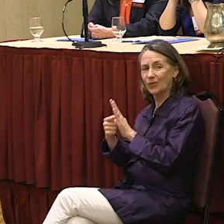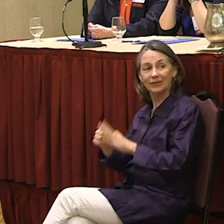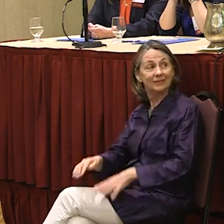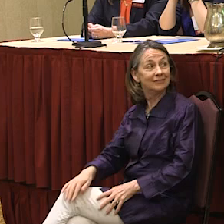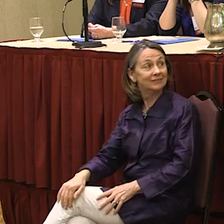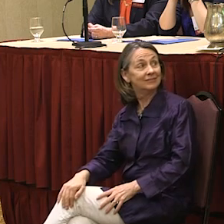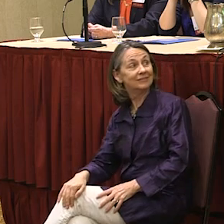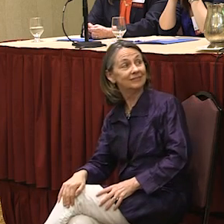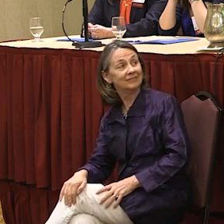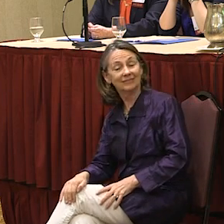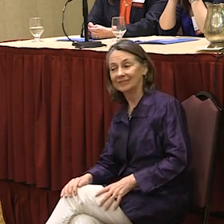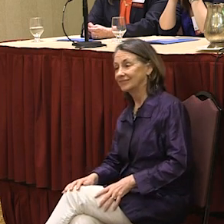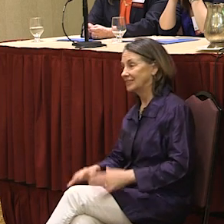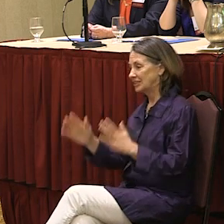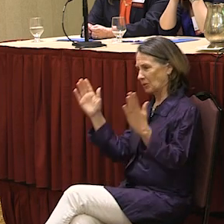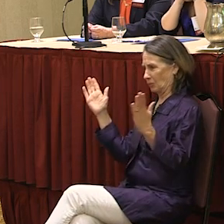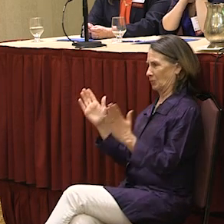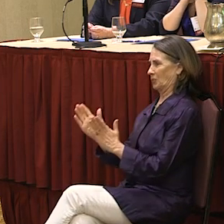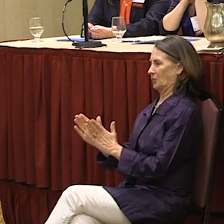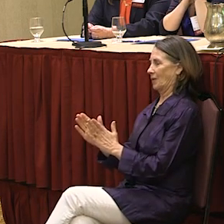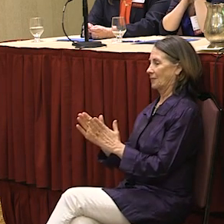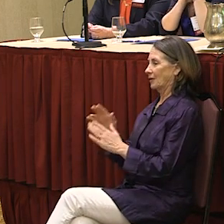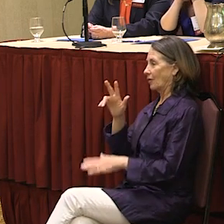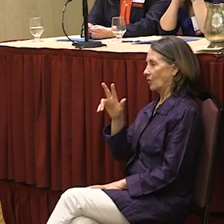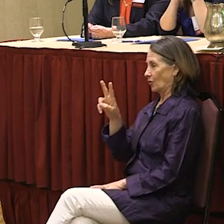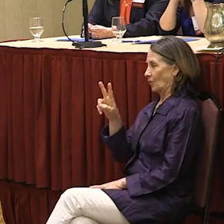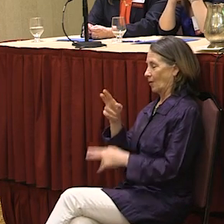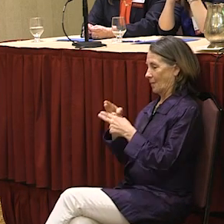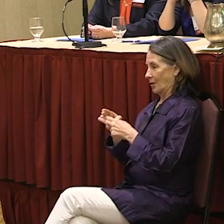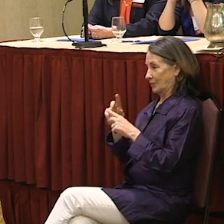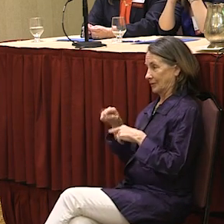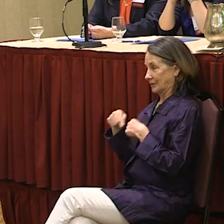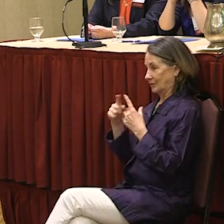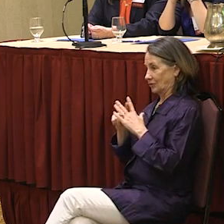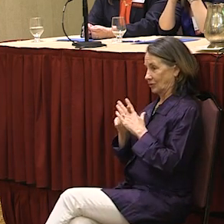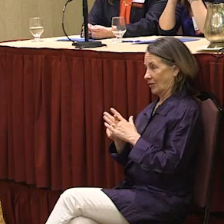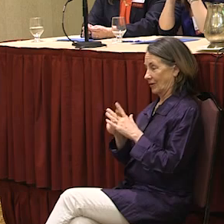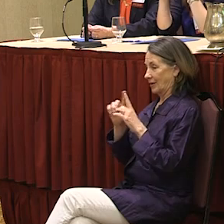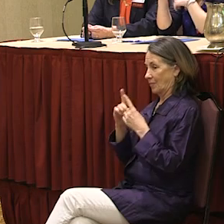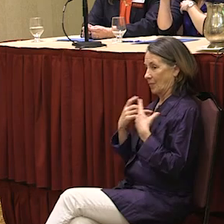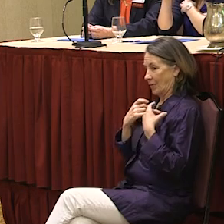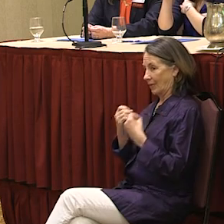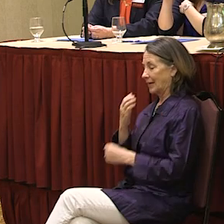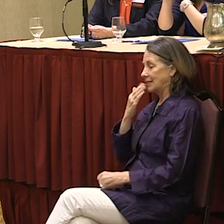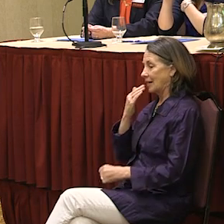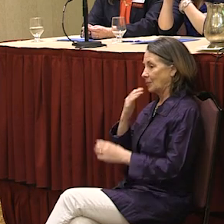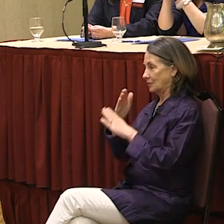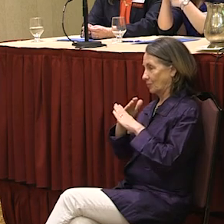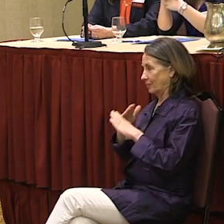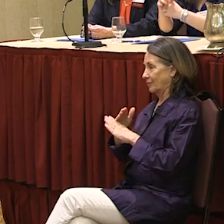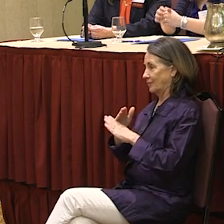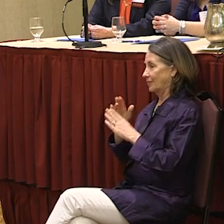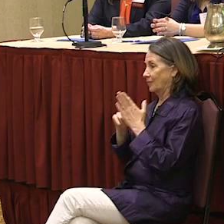she's lost more weight now. So she lost a total of 32 pounds since starting the Department of Health's Diabetes Prevention